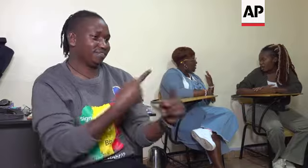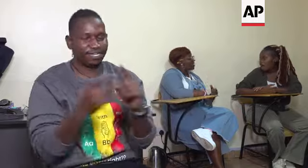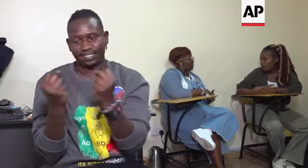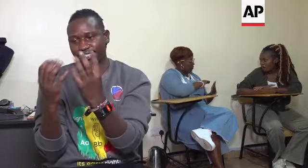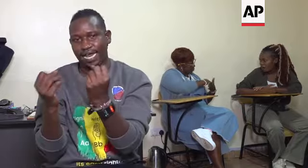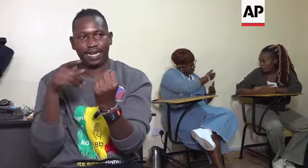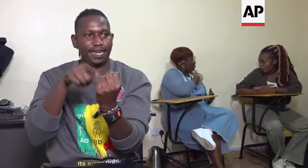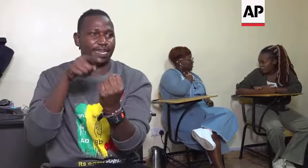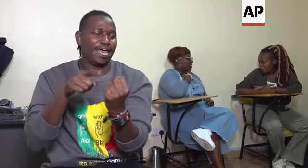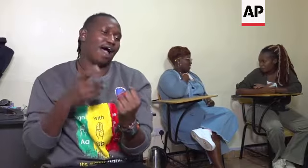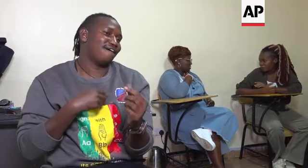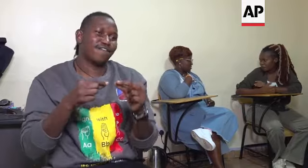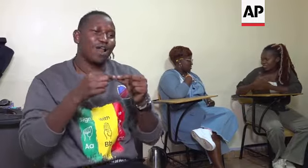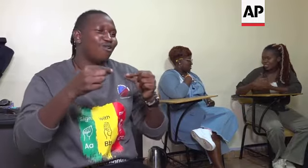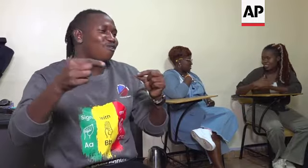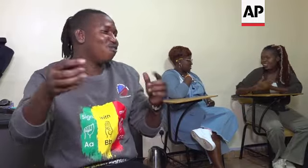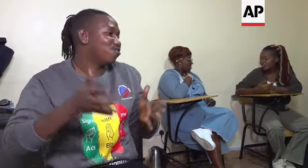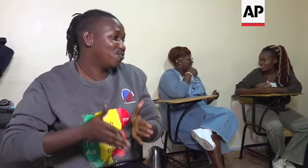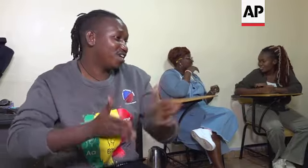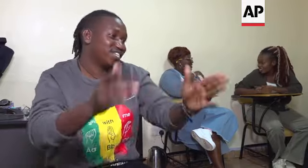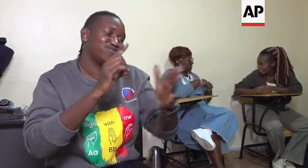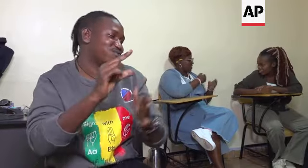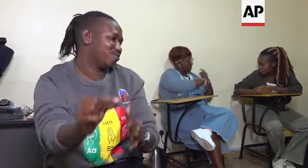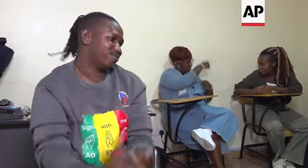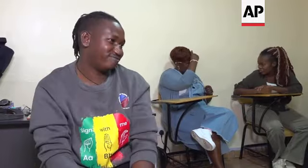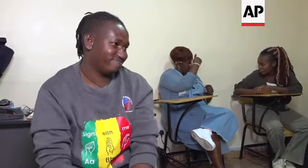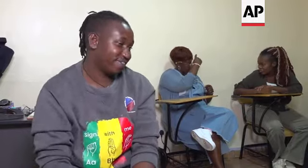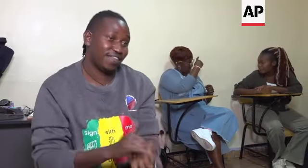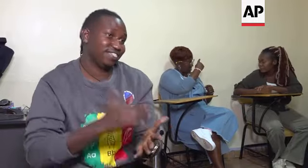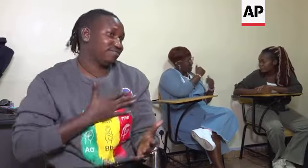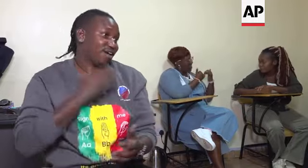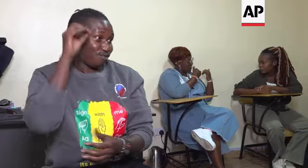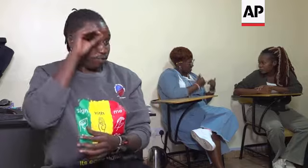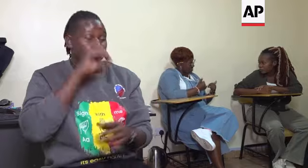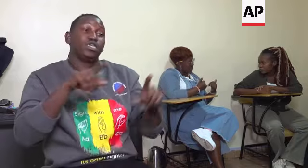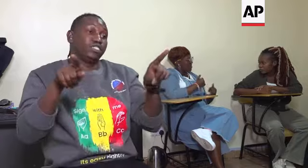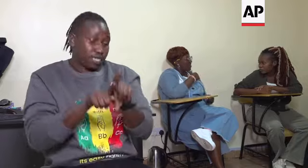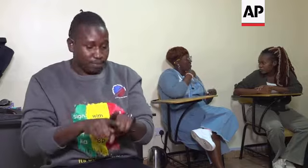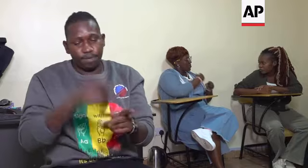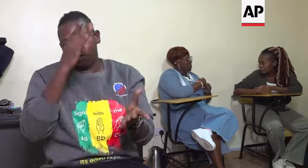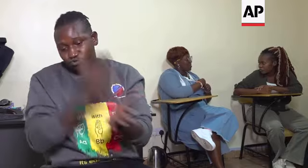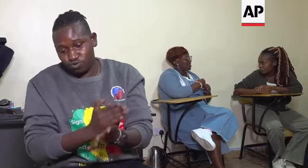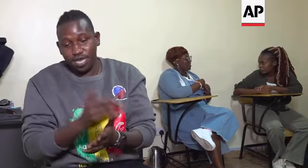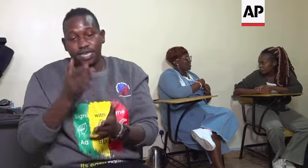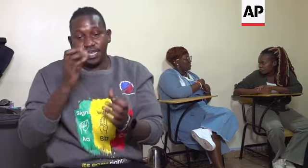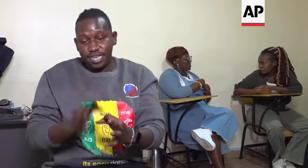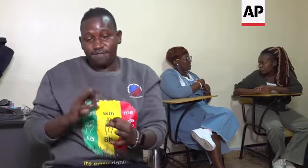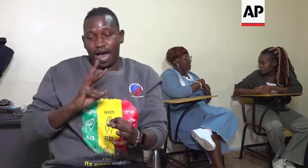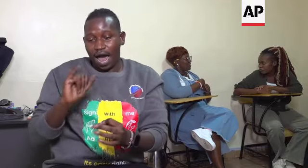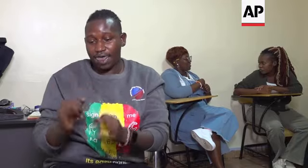more effective when it's signed to voice. We find that it's voiced correctly,